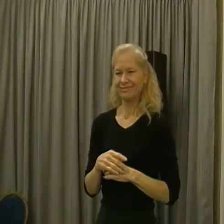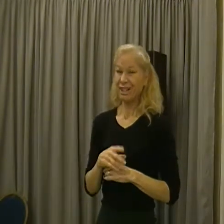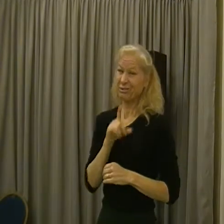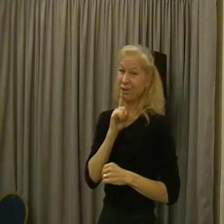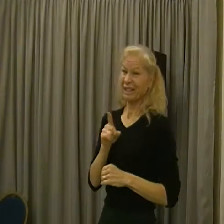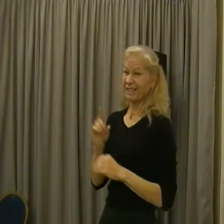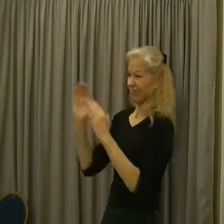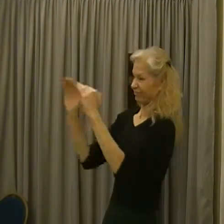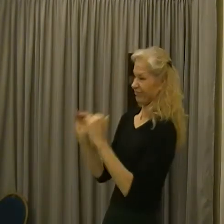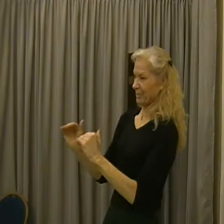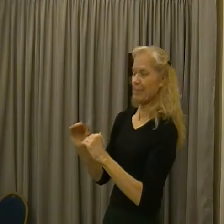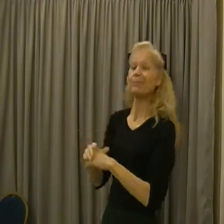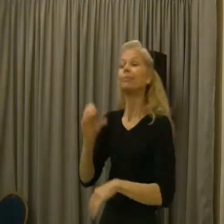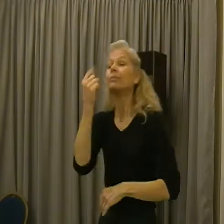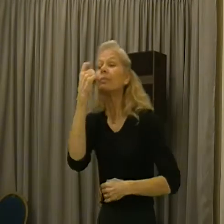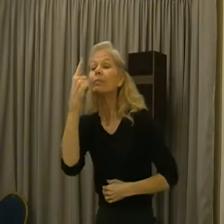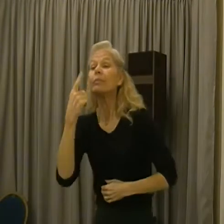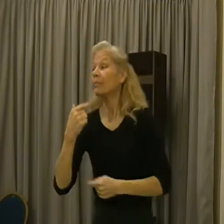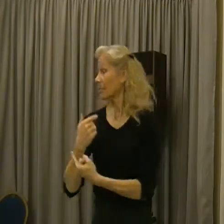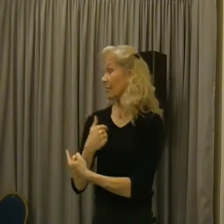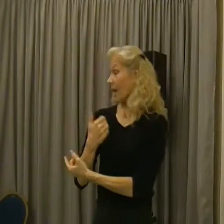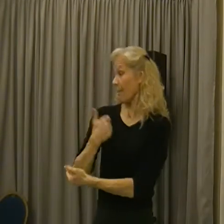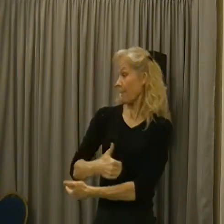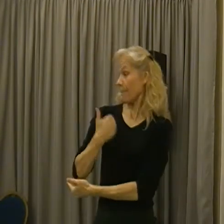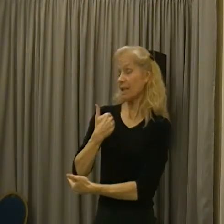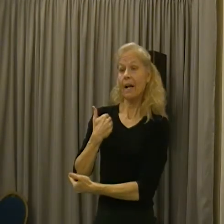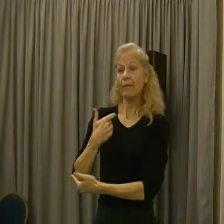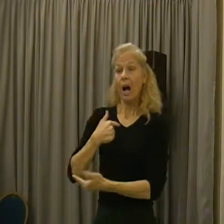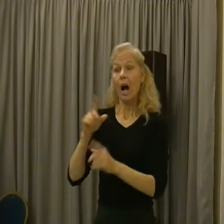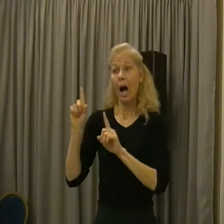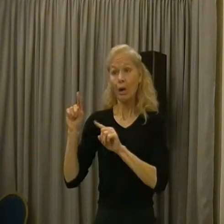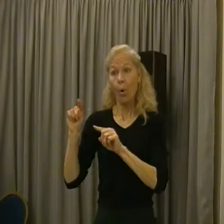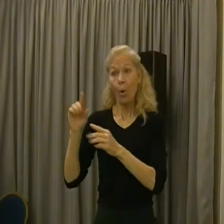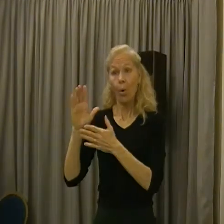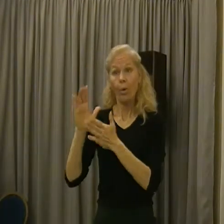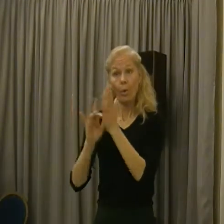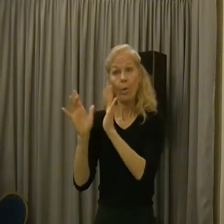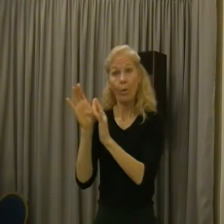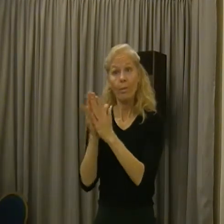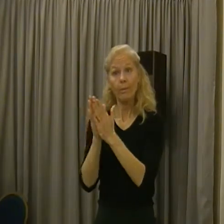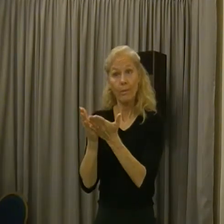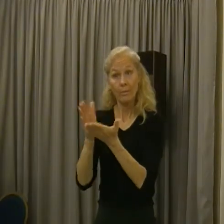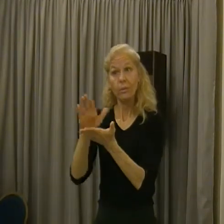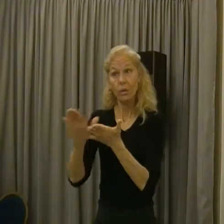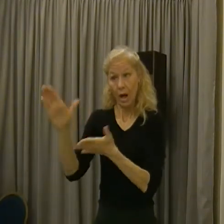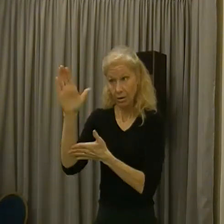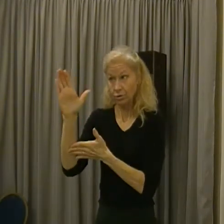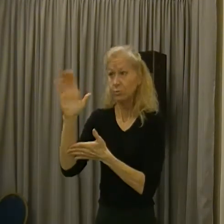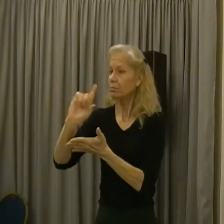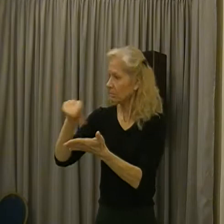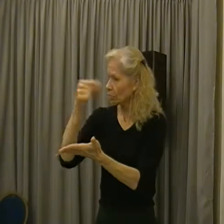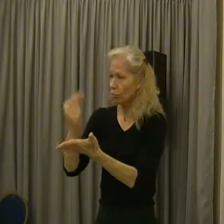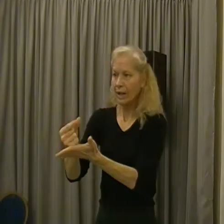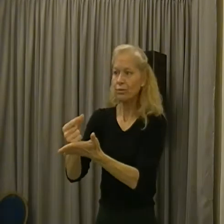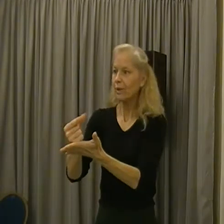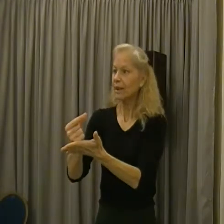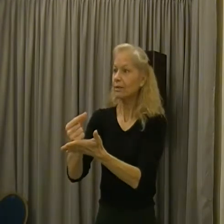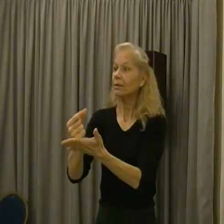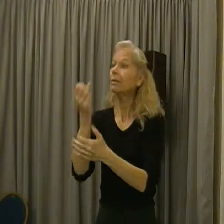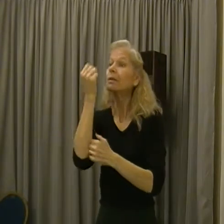class. And I have nothing to see. Danny Schaefer was the valedictorian. He was